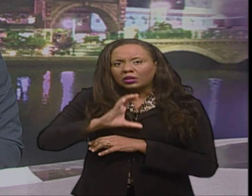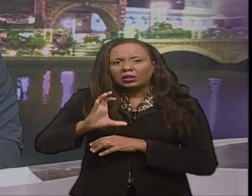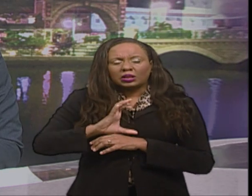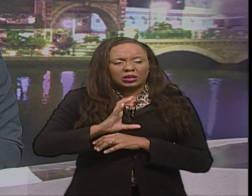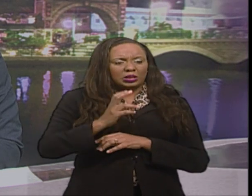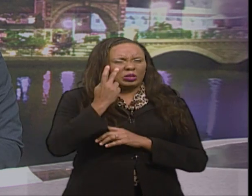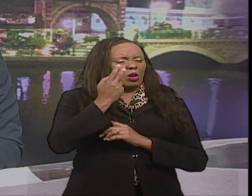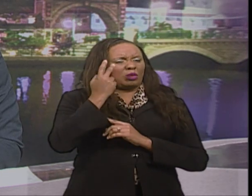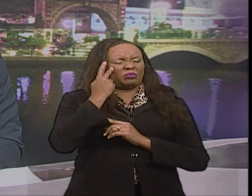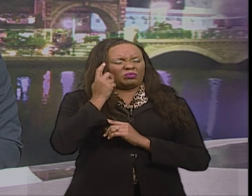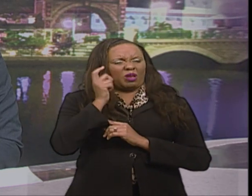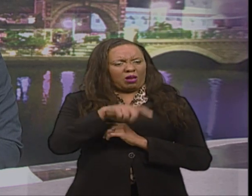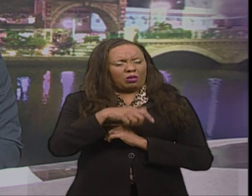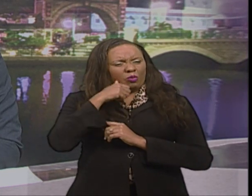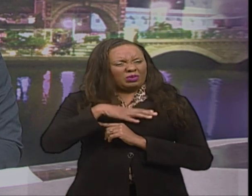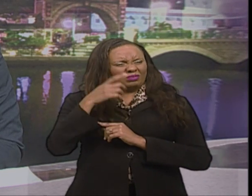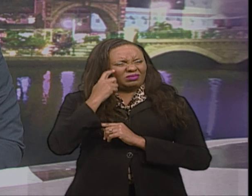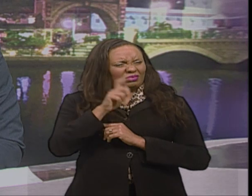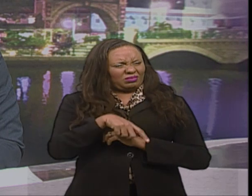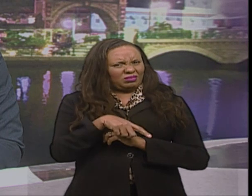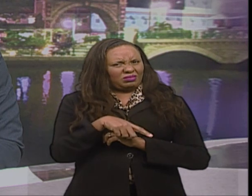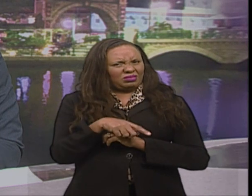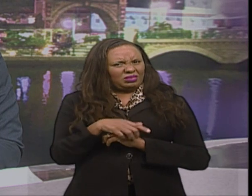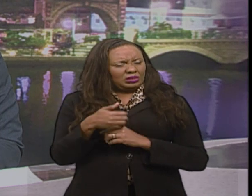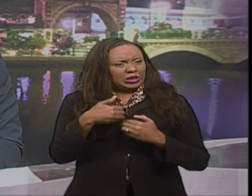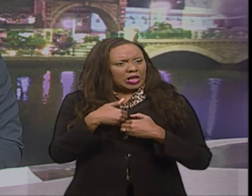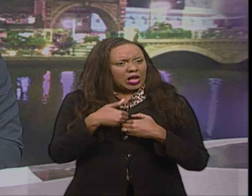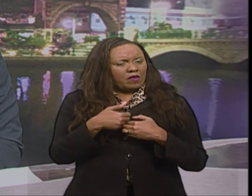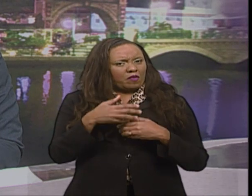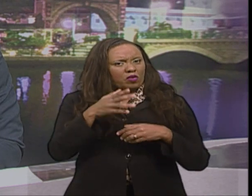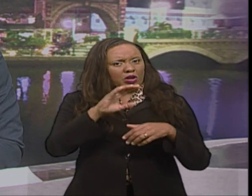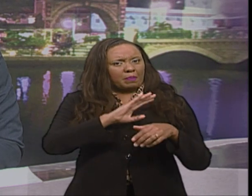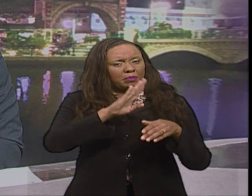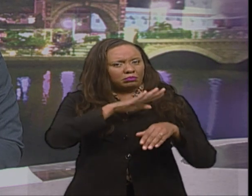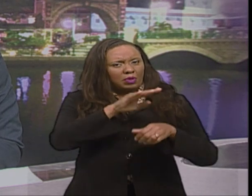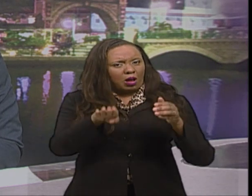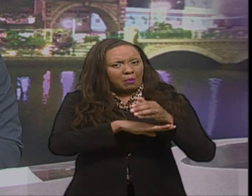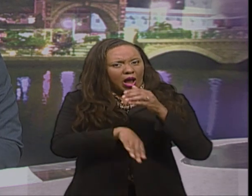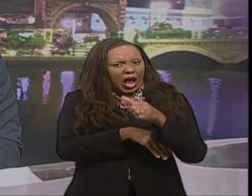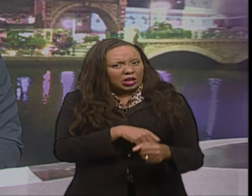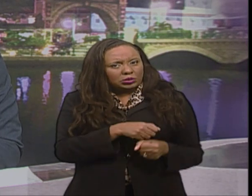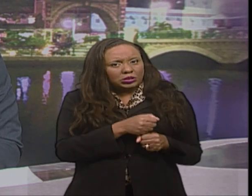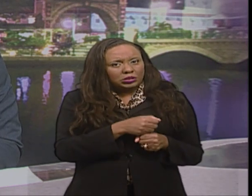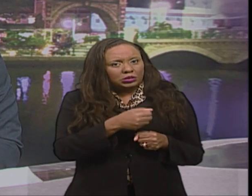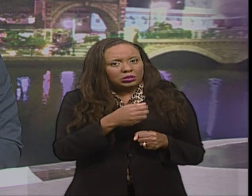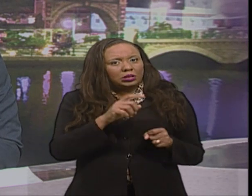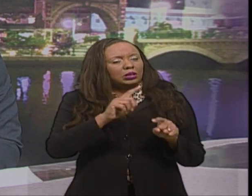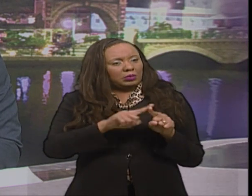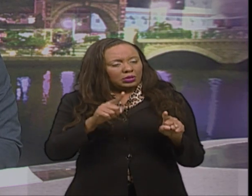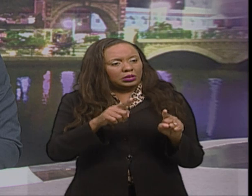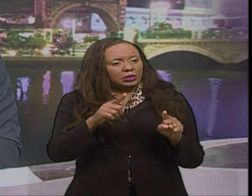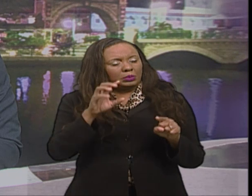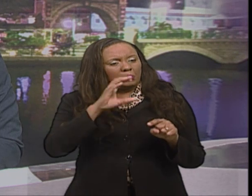was concealing a bag on the exterior of the bar. The bag was retrieved and searched, and 1 firearm and 7 rounds of